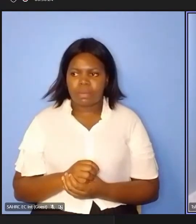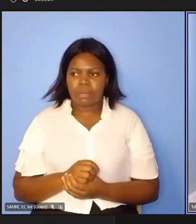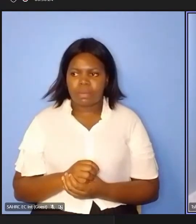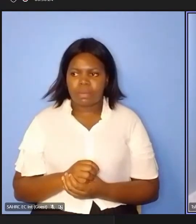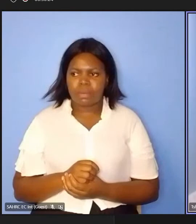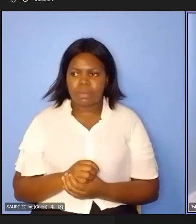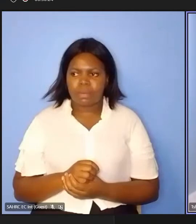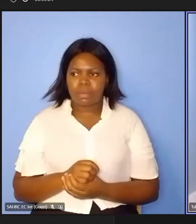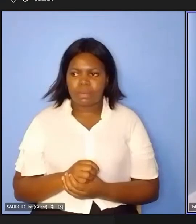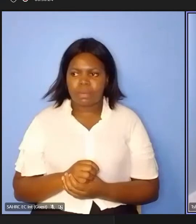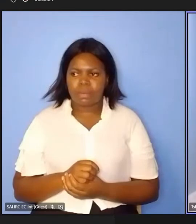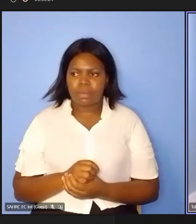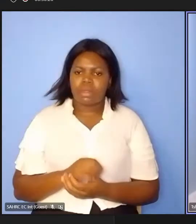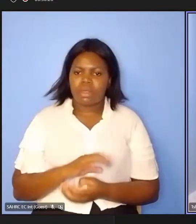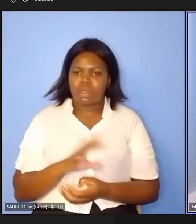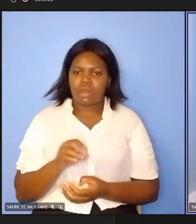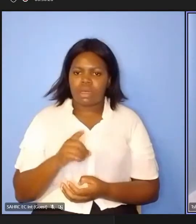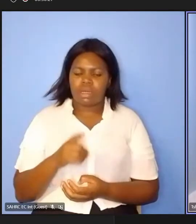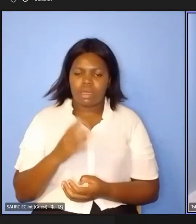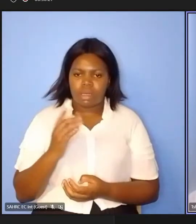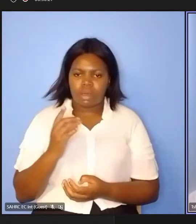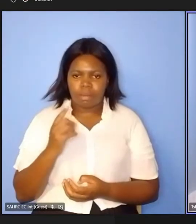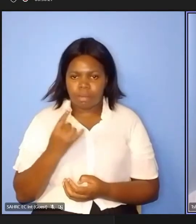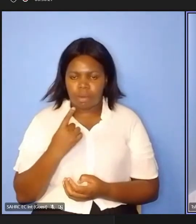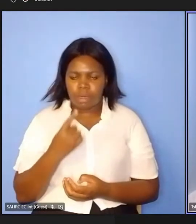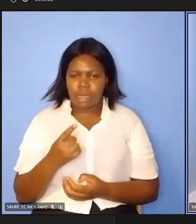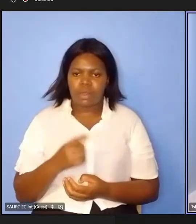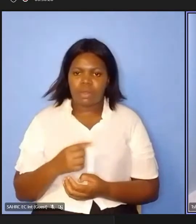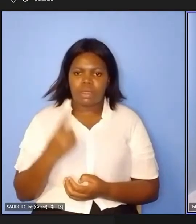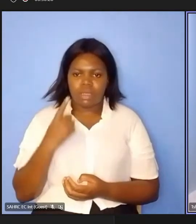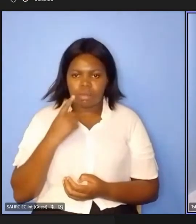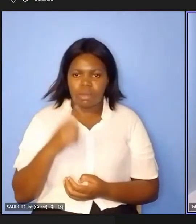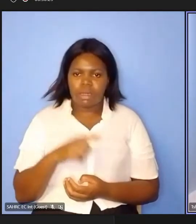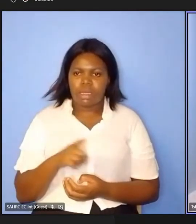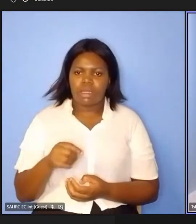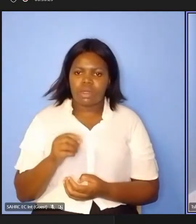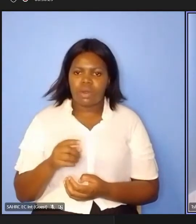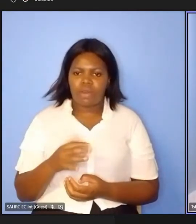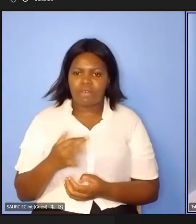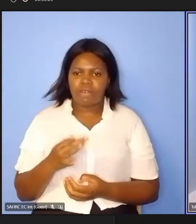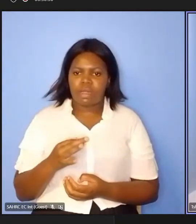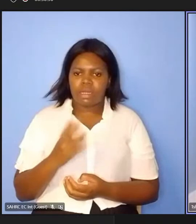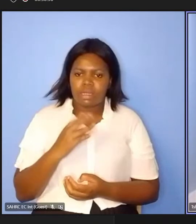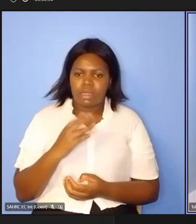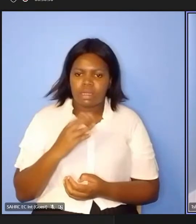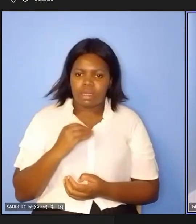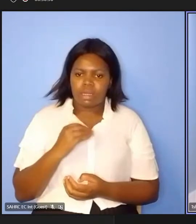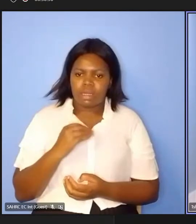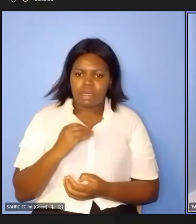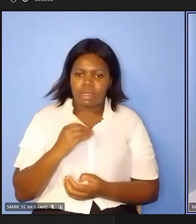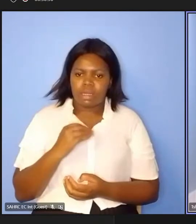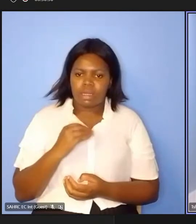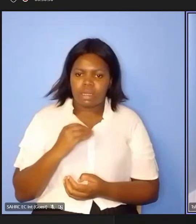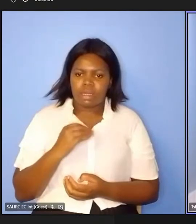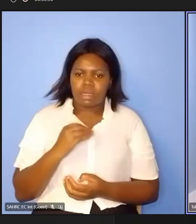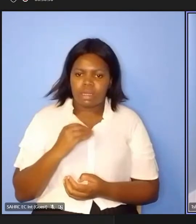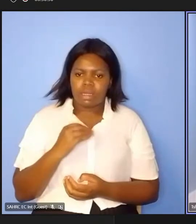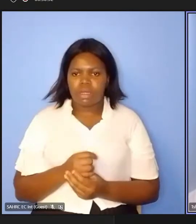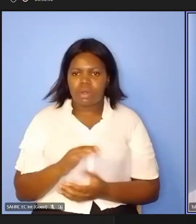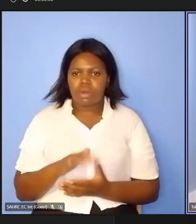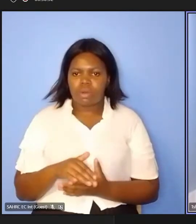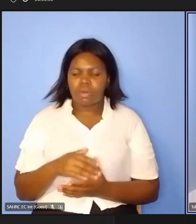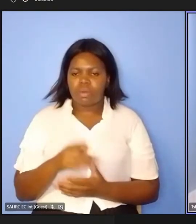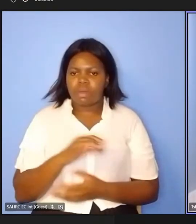where we see discrimination happening, where we see something being systemic and a pervasive issue, then that's when we actually need to